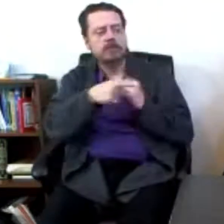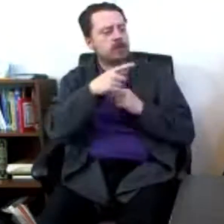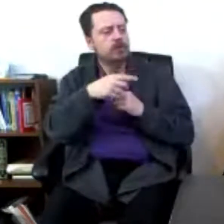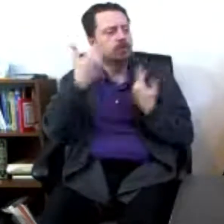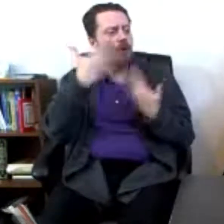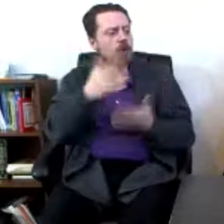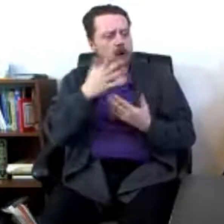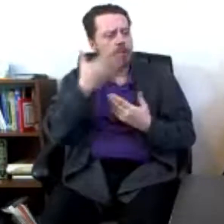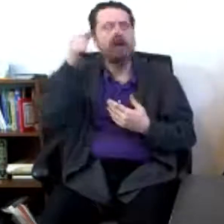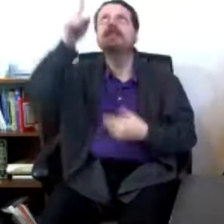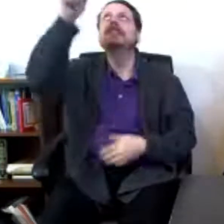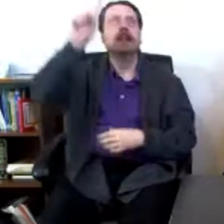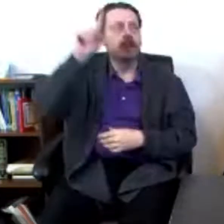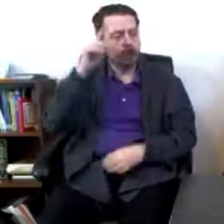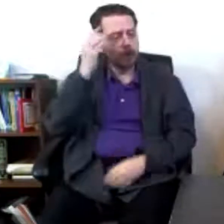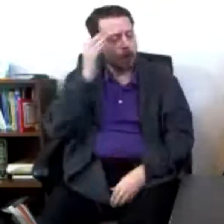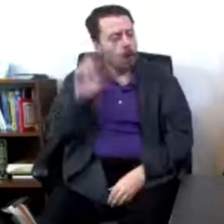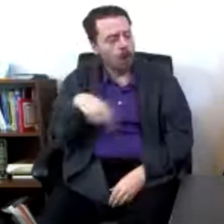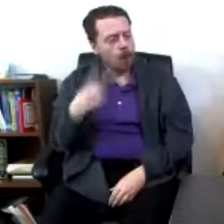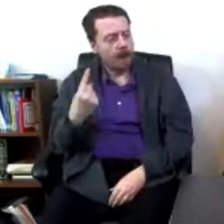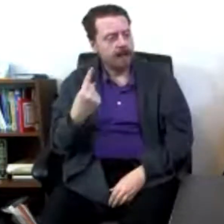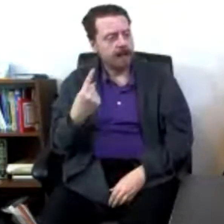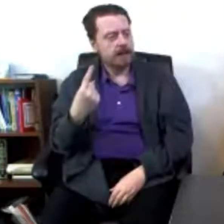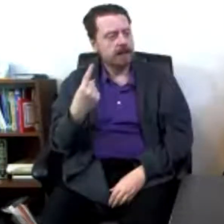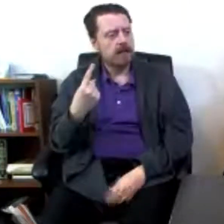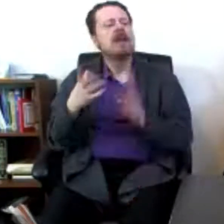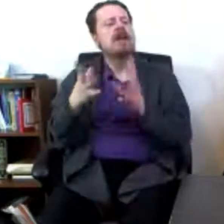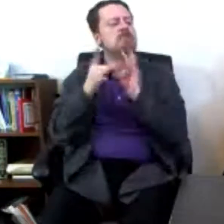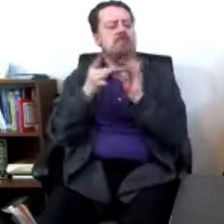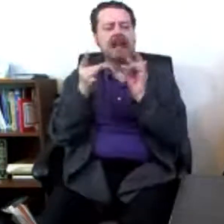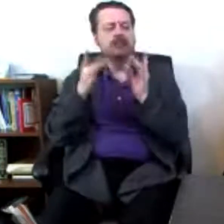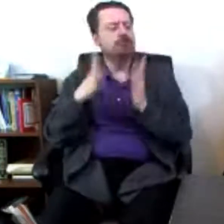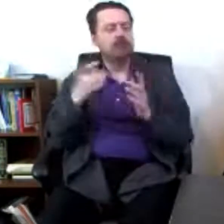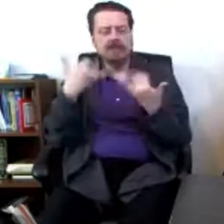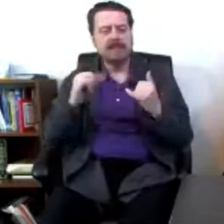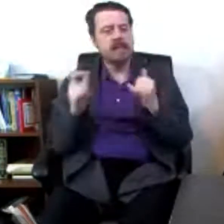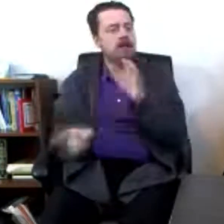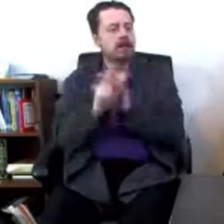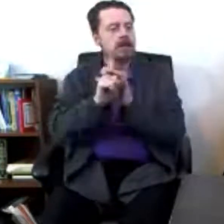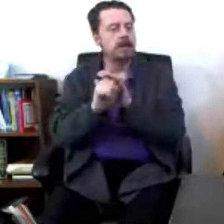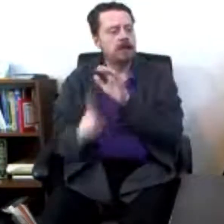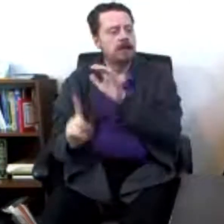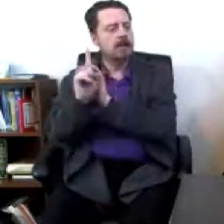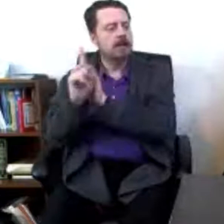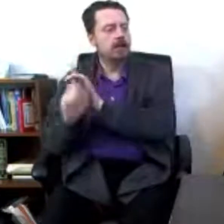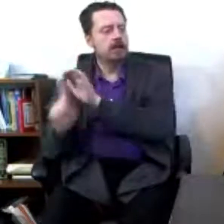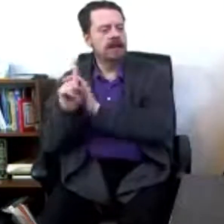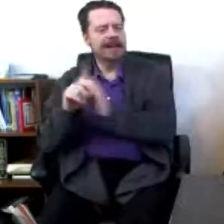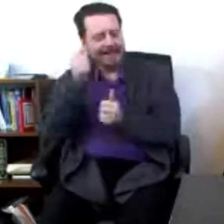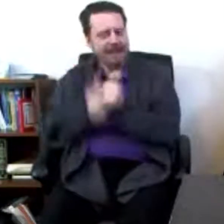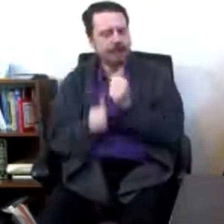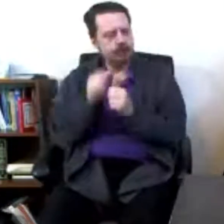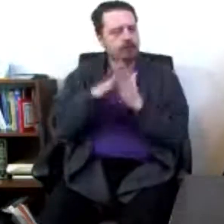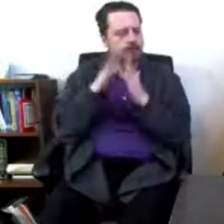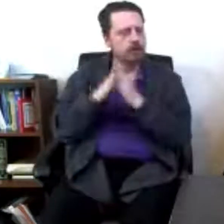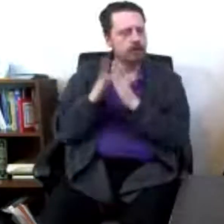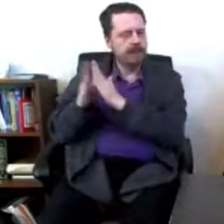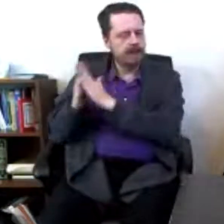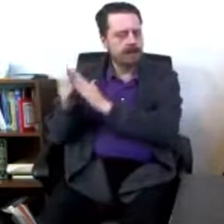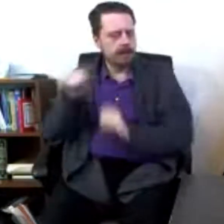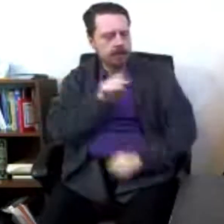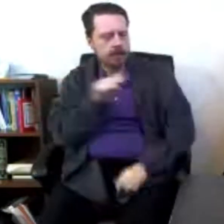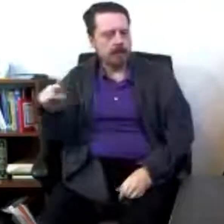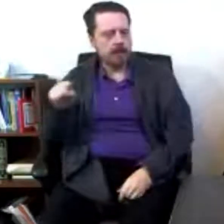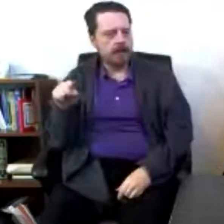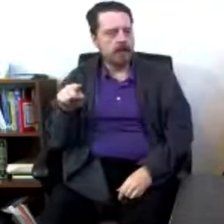Their messengers came to them with clear evidence and science, and they turned